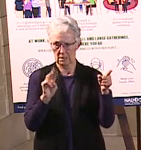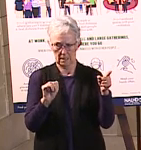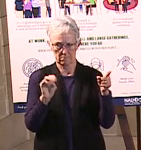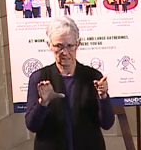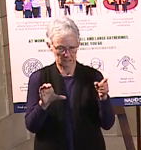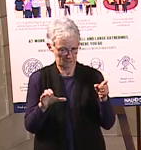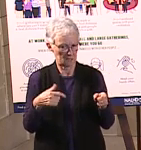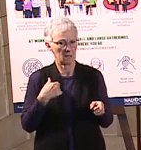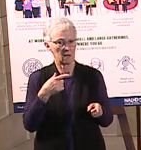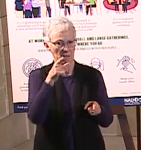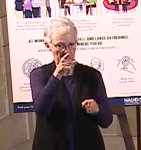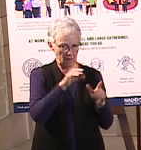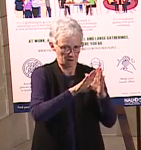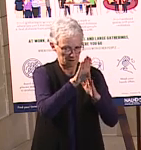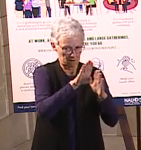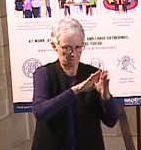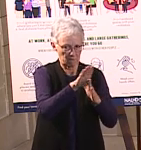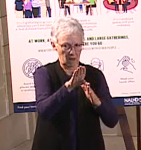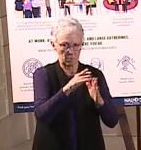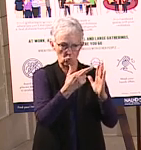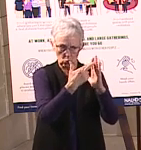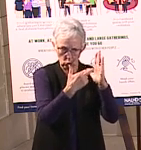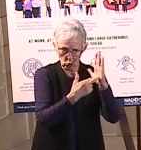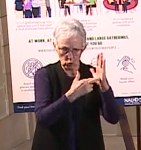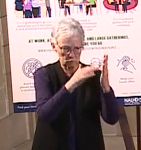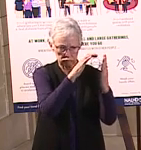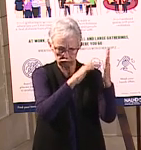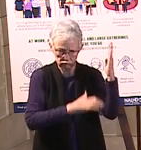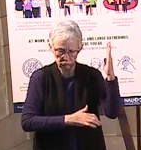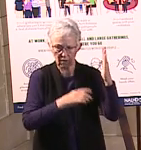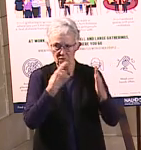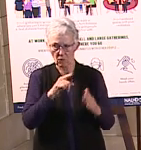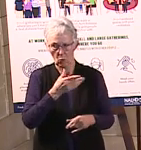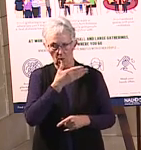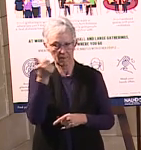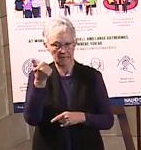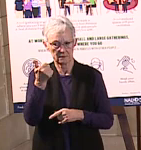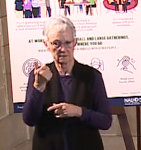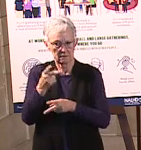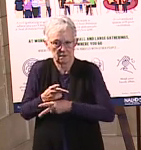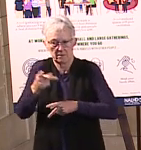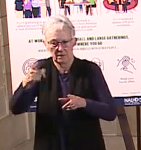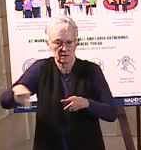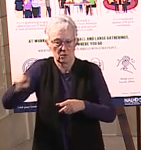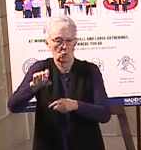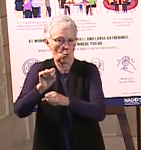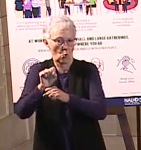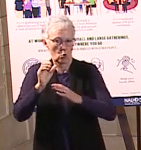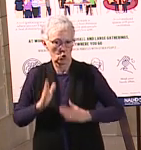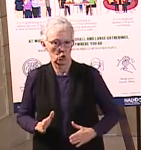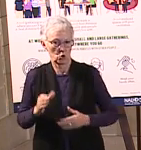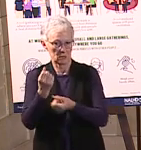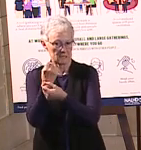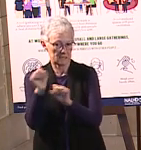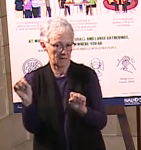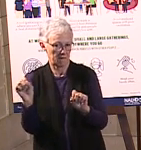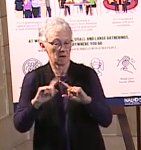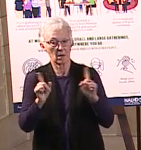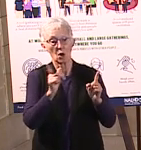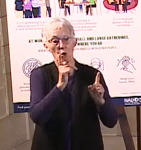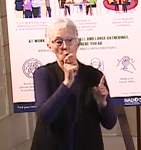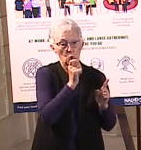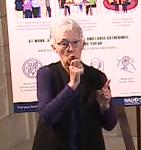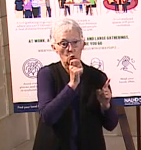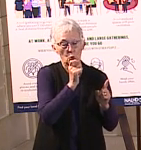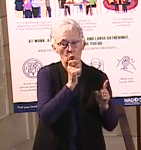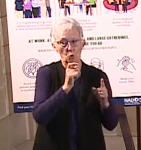as a best practices document, that we had weekly phone calls with the food processors, and that the responsibility for actually regulating food processors does not